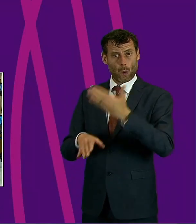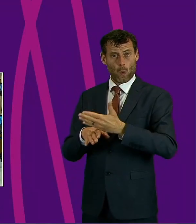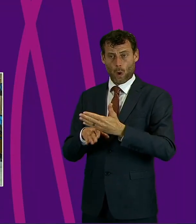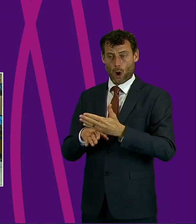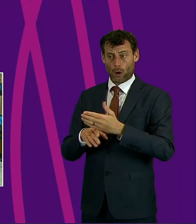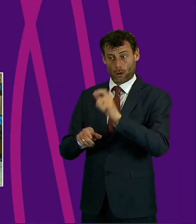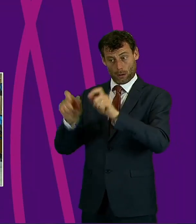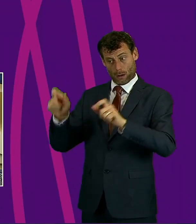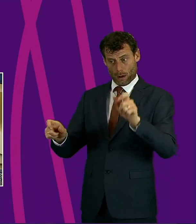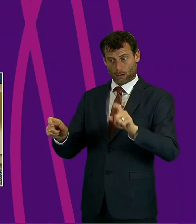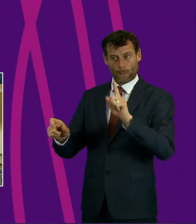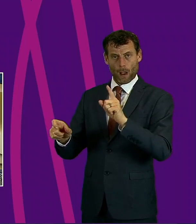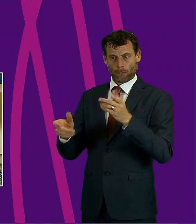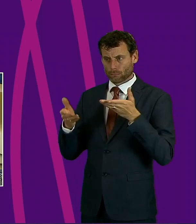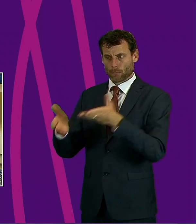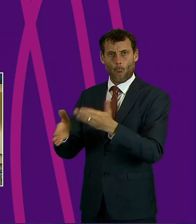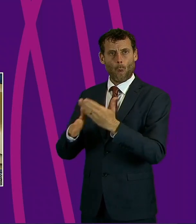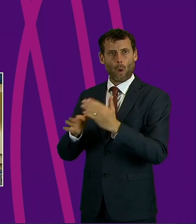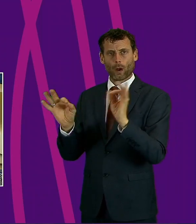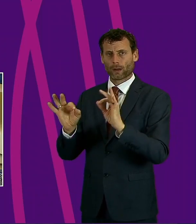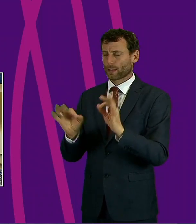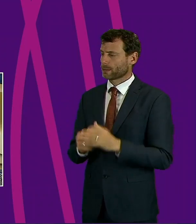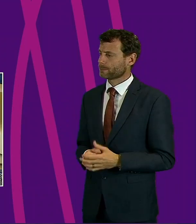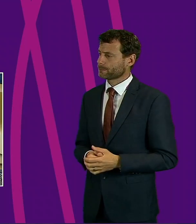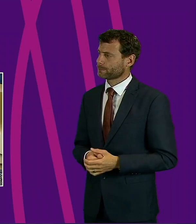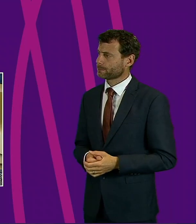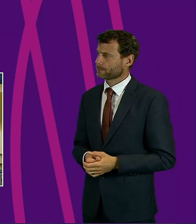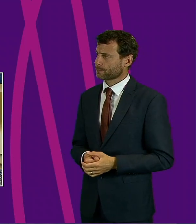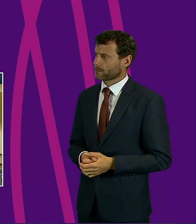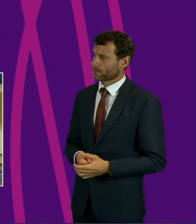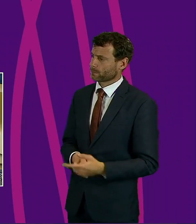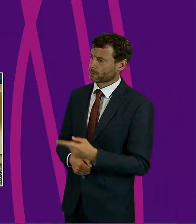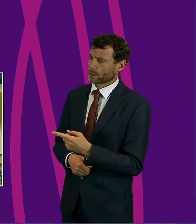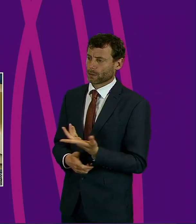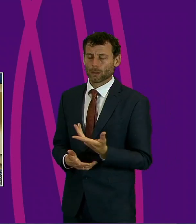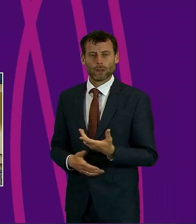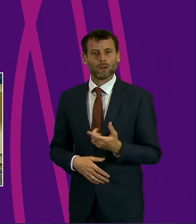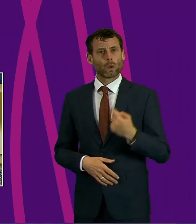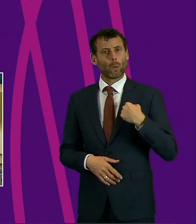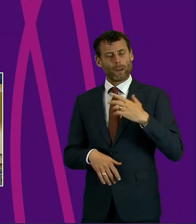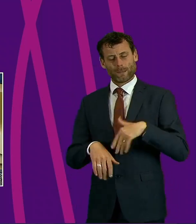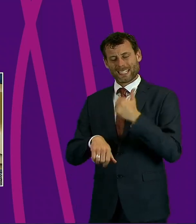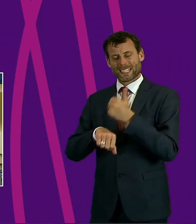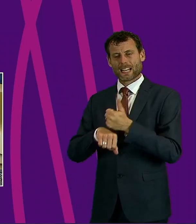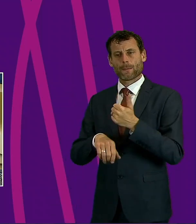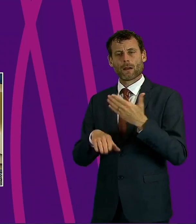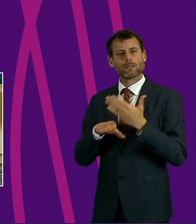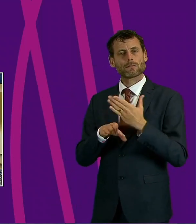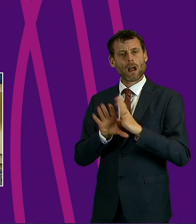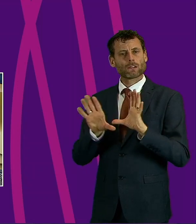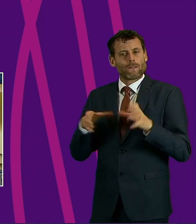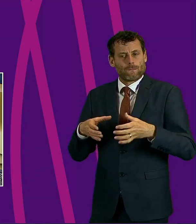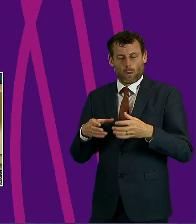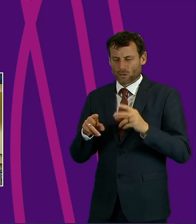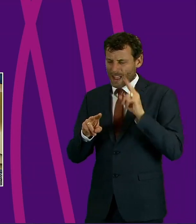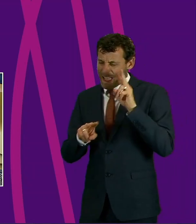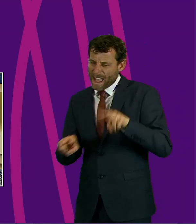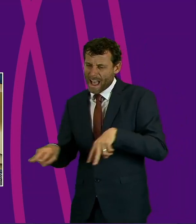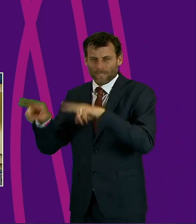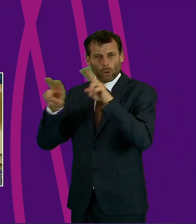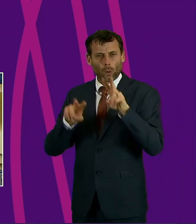the member is aware, the Scottish Government established the task force and the summit to look in detail at